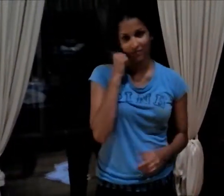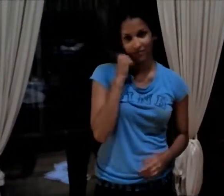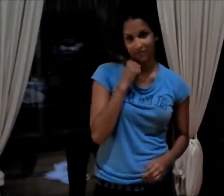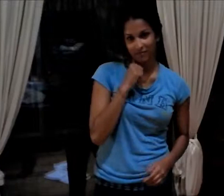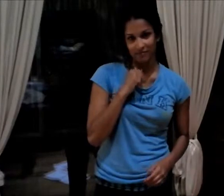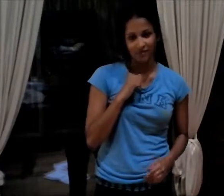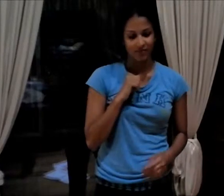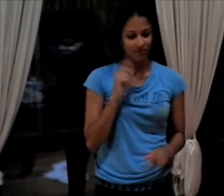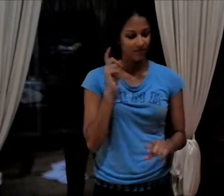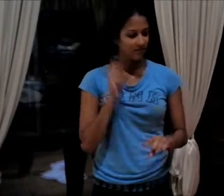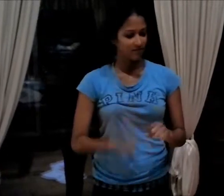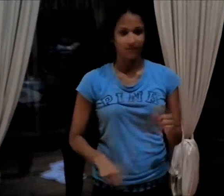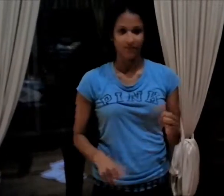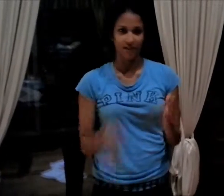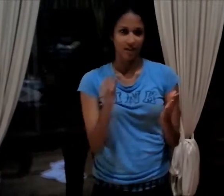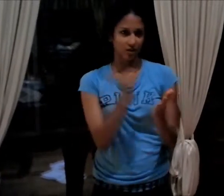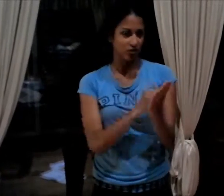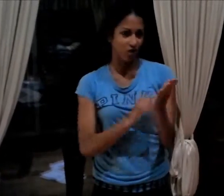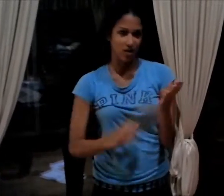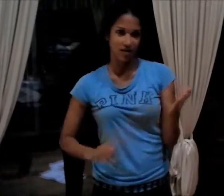Cut. Cut. Cut.